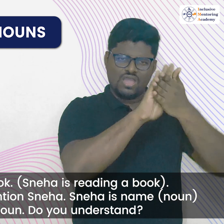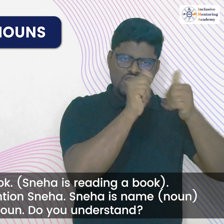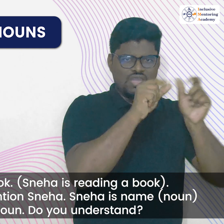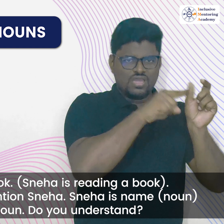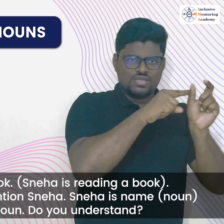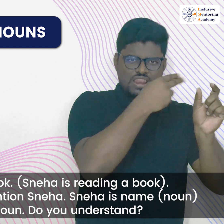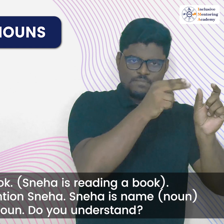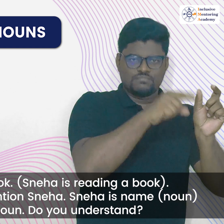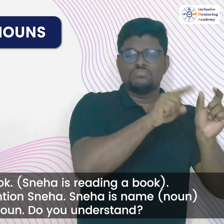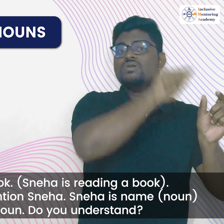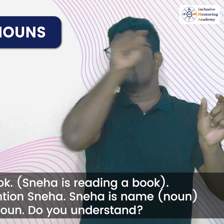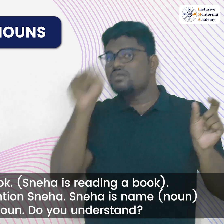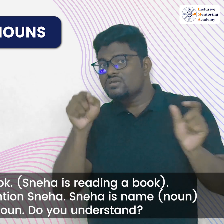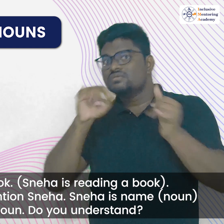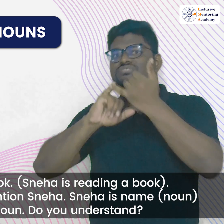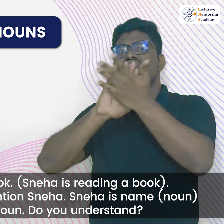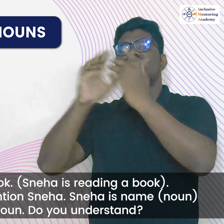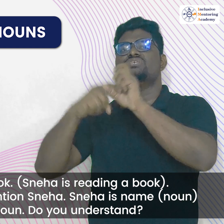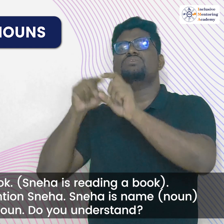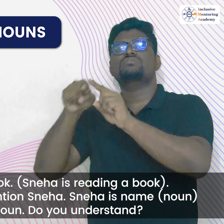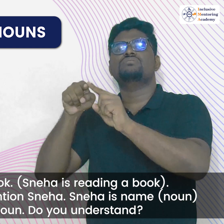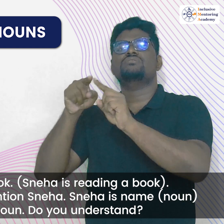Sneha is name, noun, and she is pronoun.